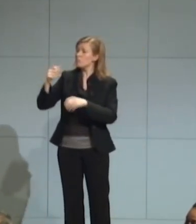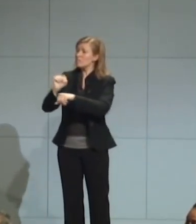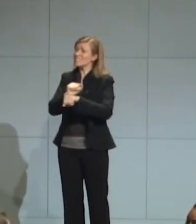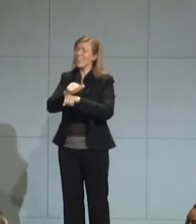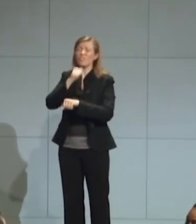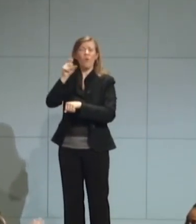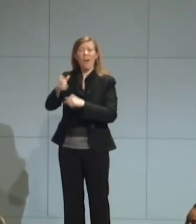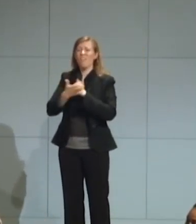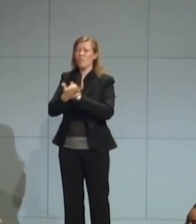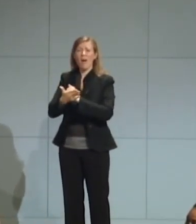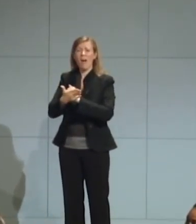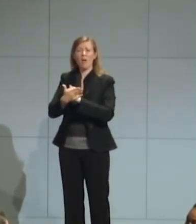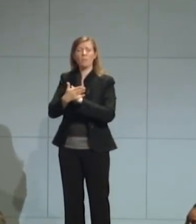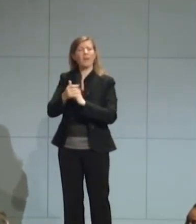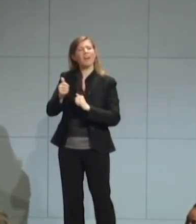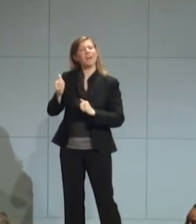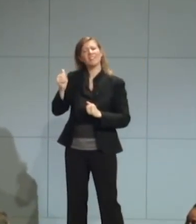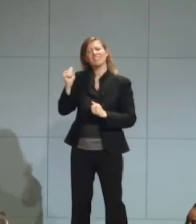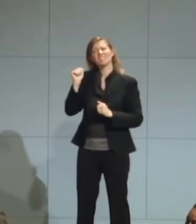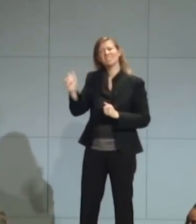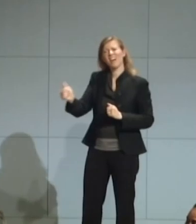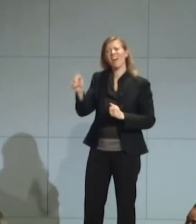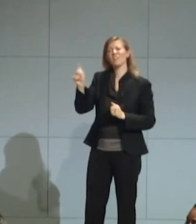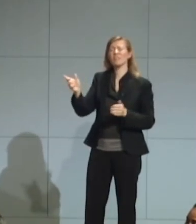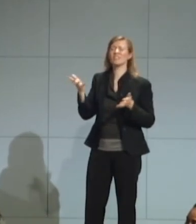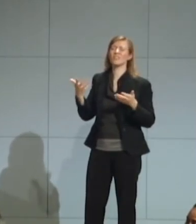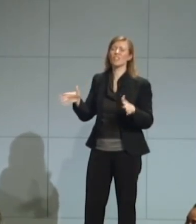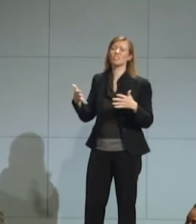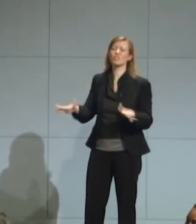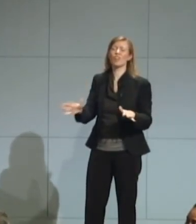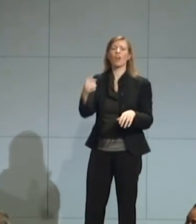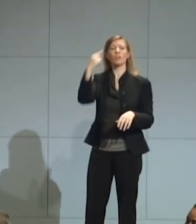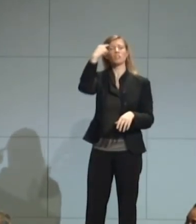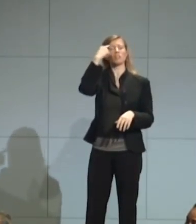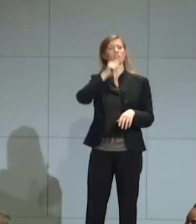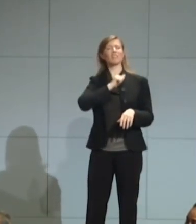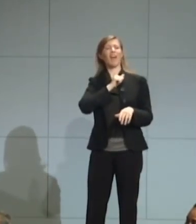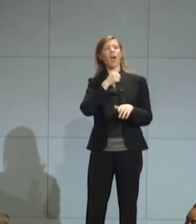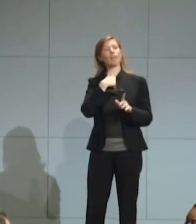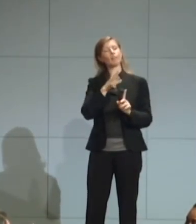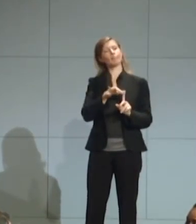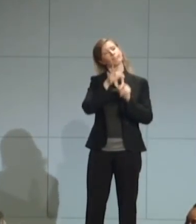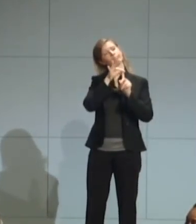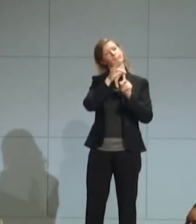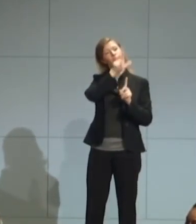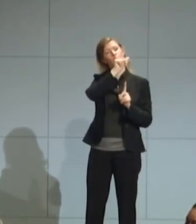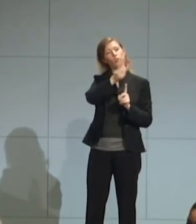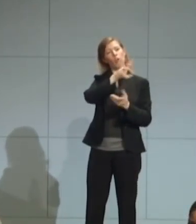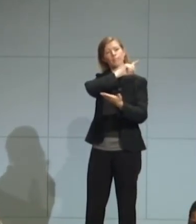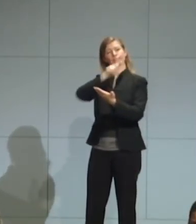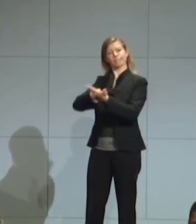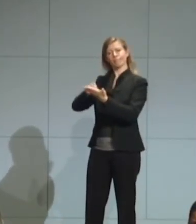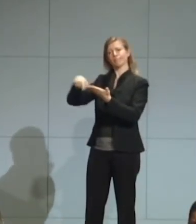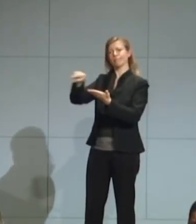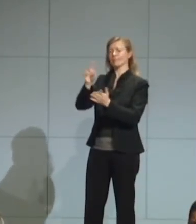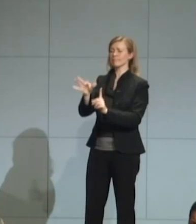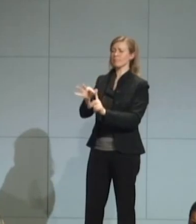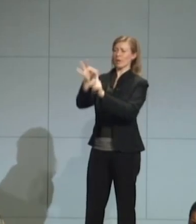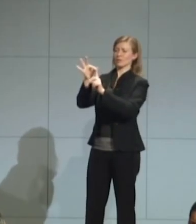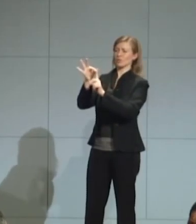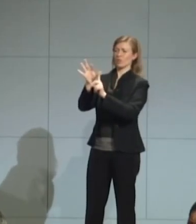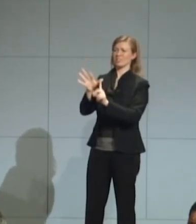white dudes can lose a hell of a lot of money. And they can do it without any help from black people. They can do it without